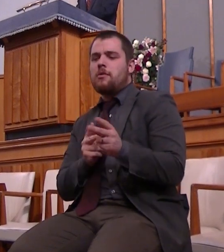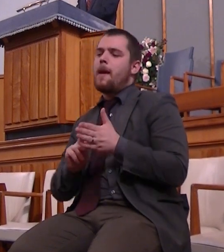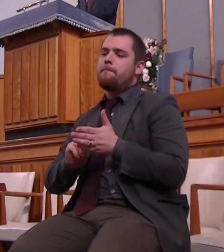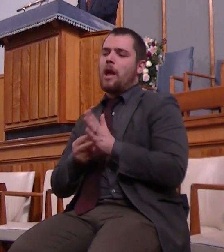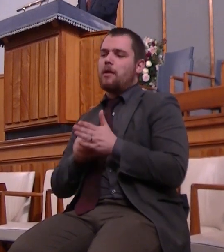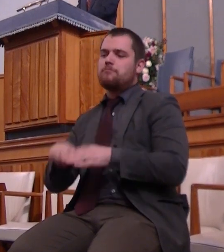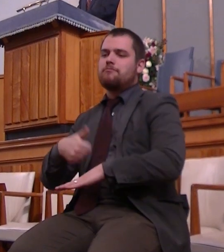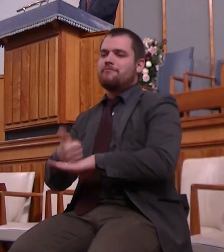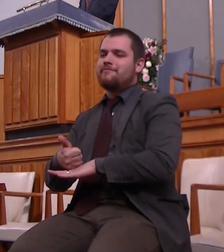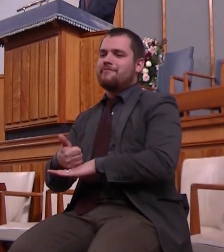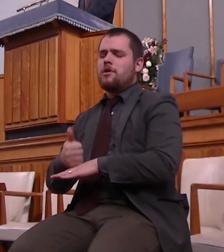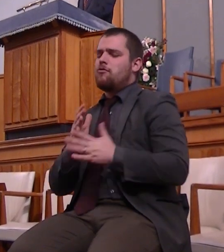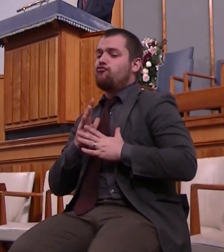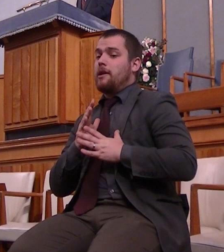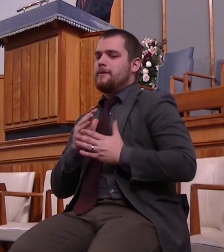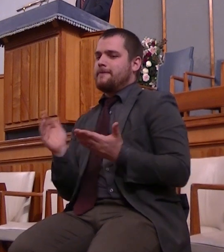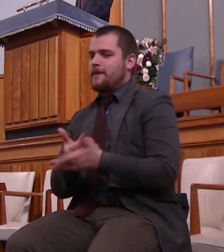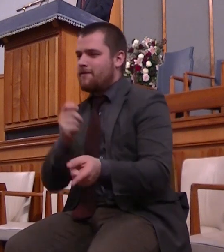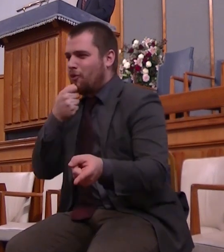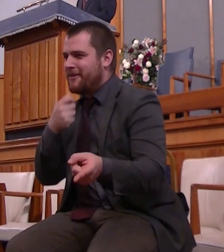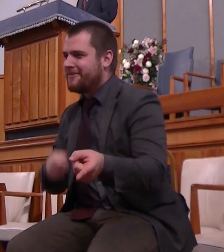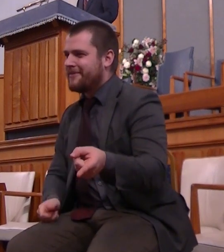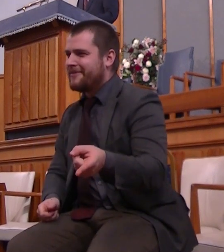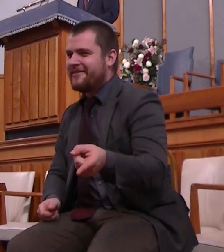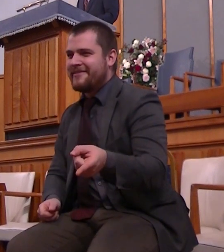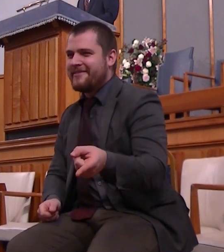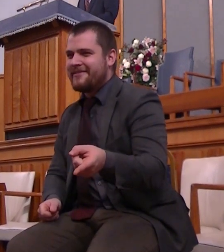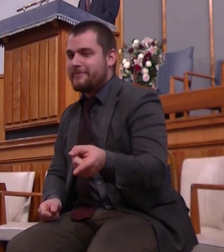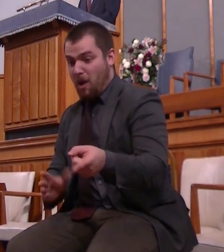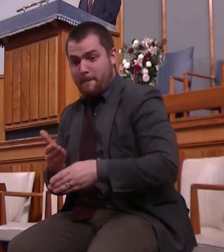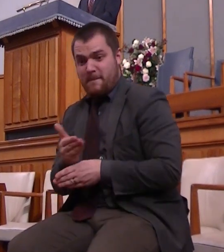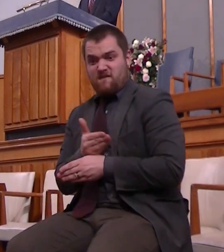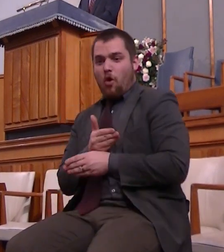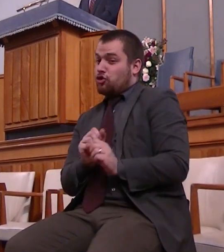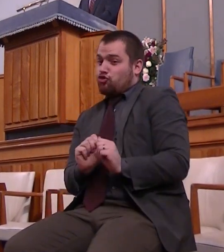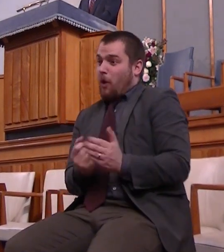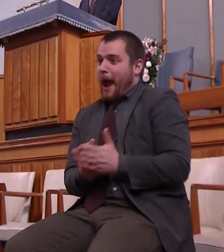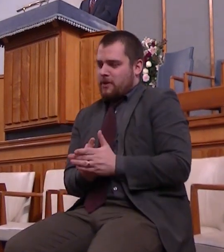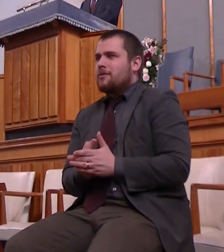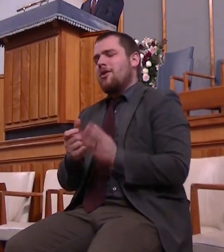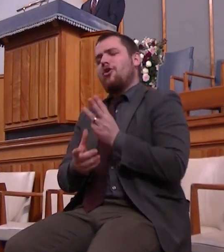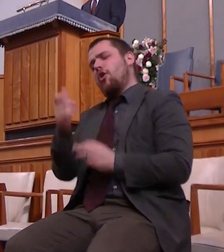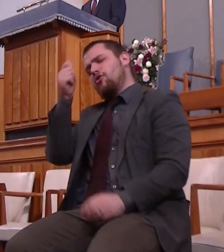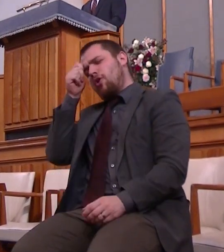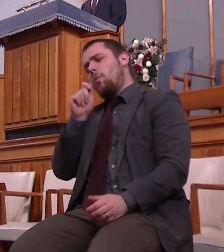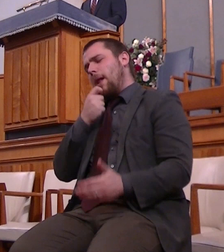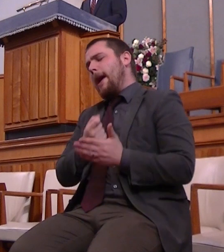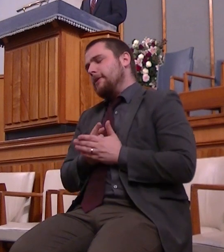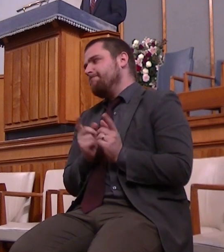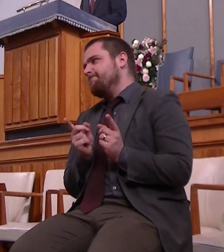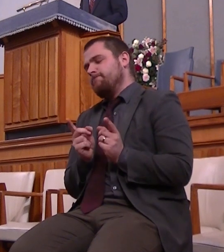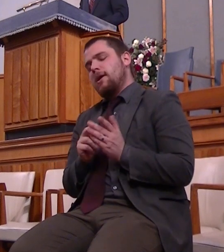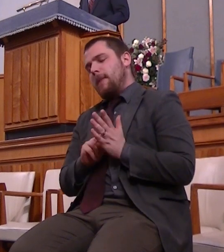save man, or countless millions of men who would come to him and repent of their sin. And